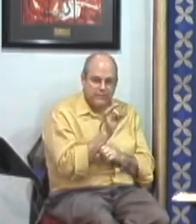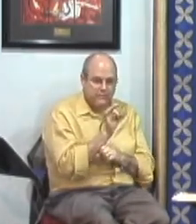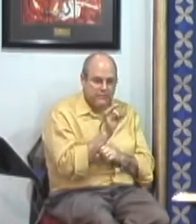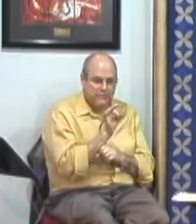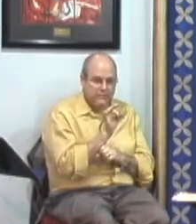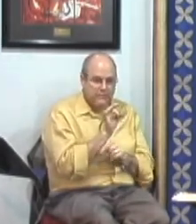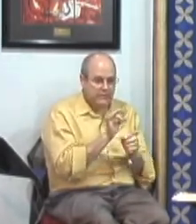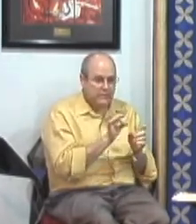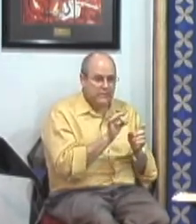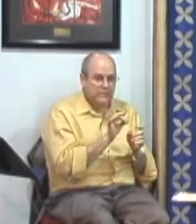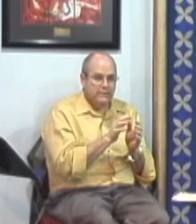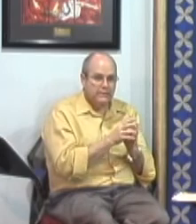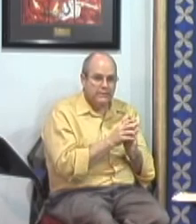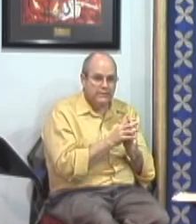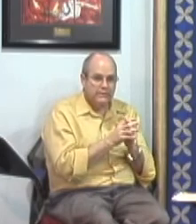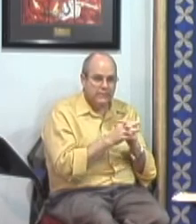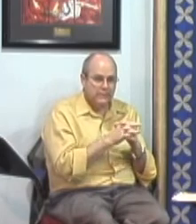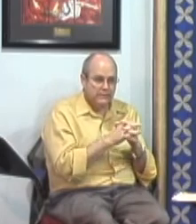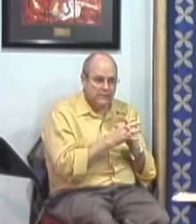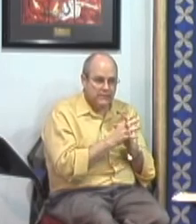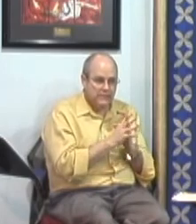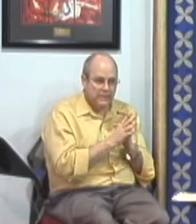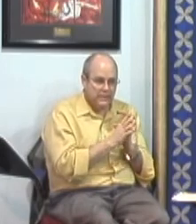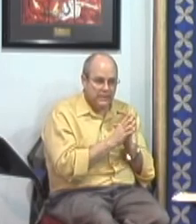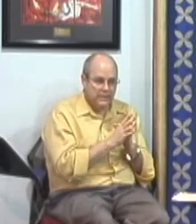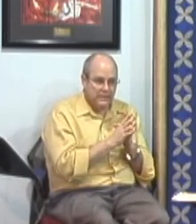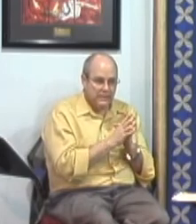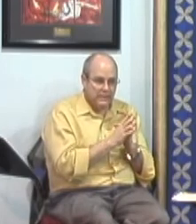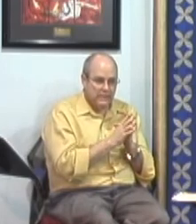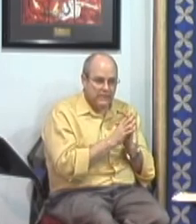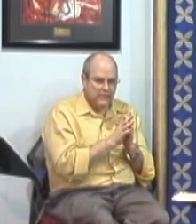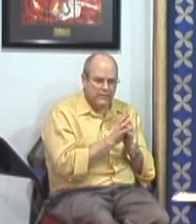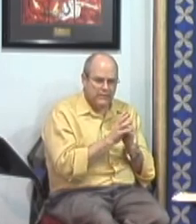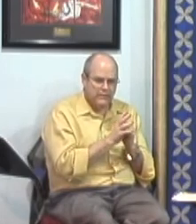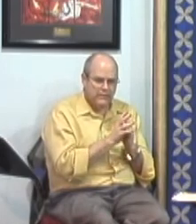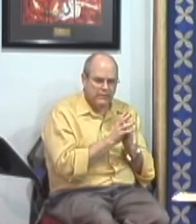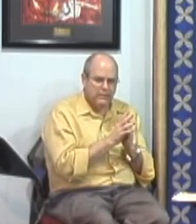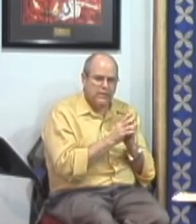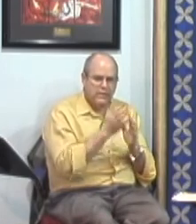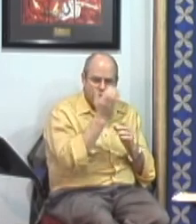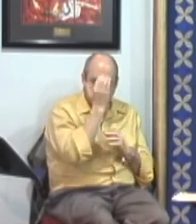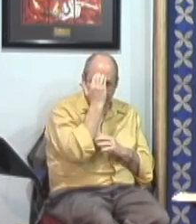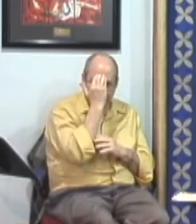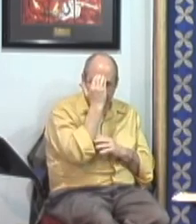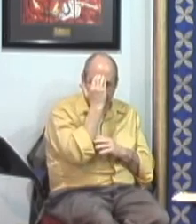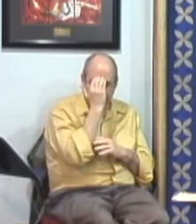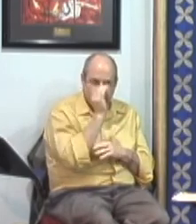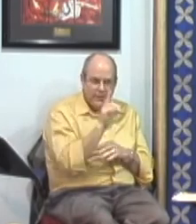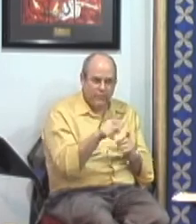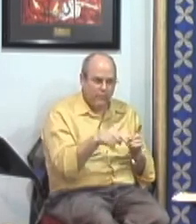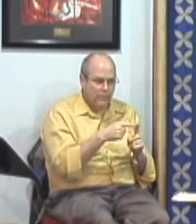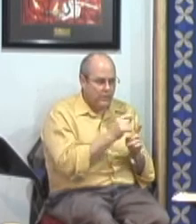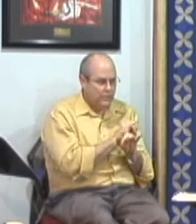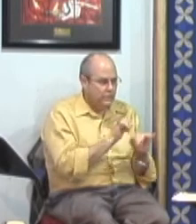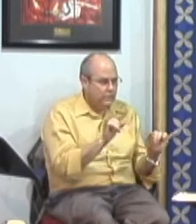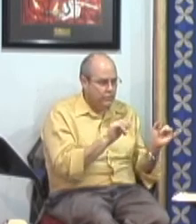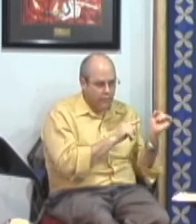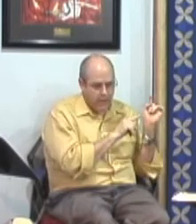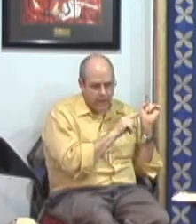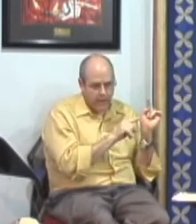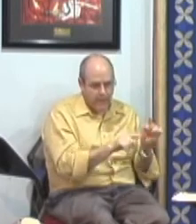with souls. Spirits communicate with spirits because they're spirits. And we know that when Yeshua returned